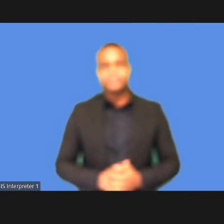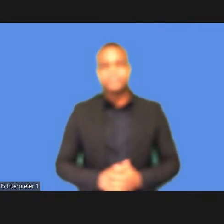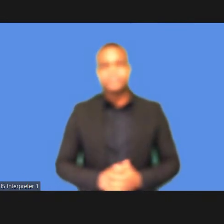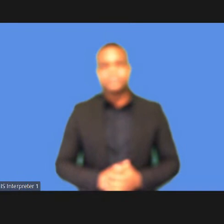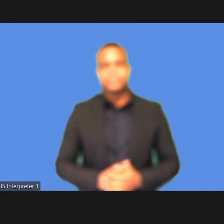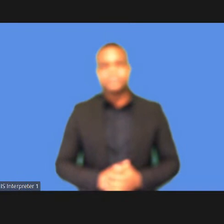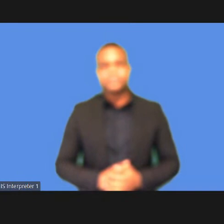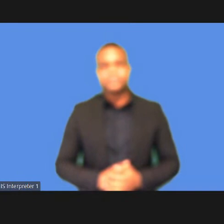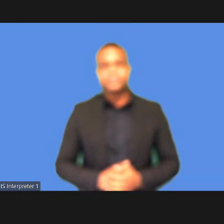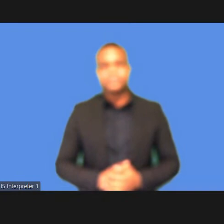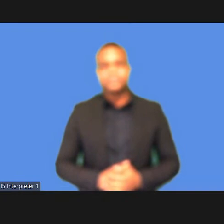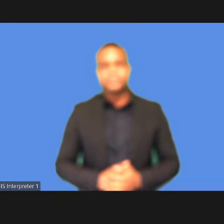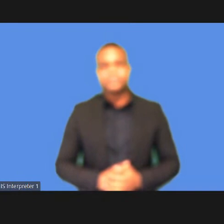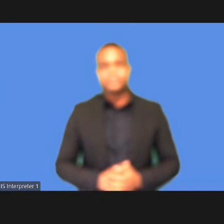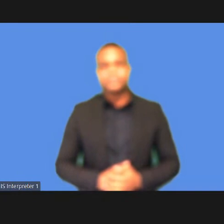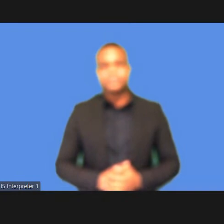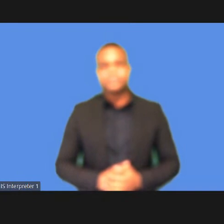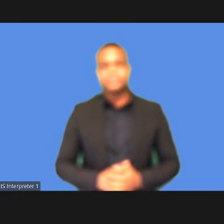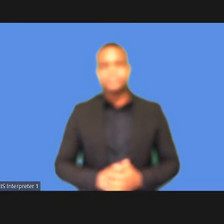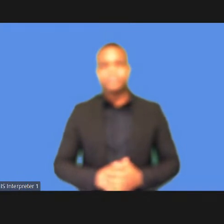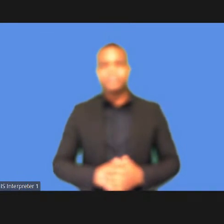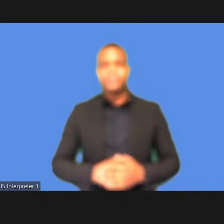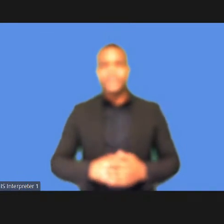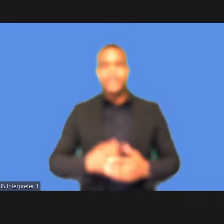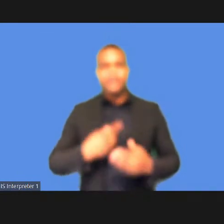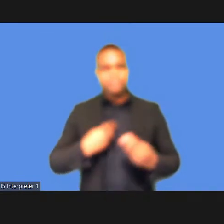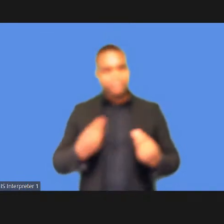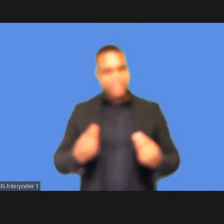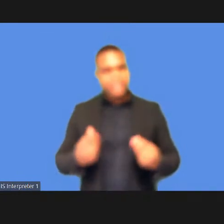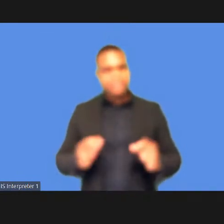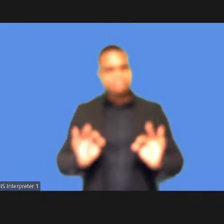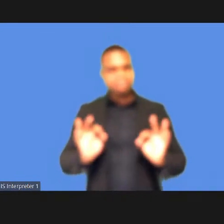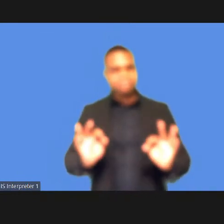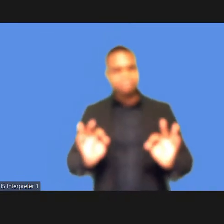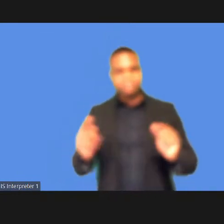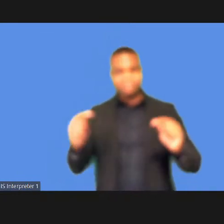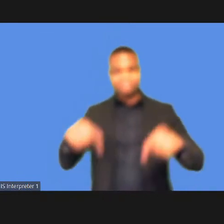this panel discussion with